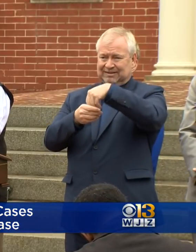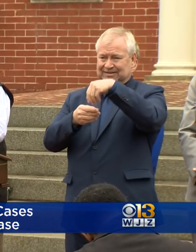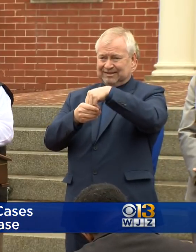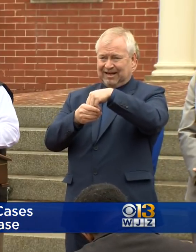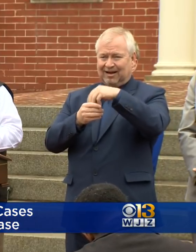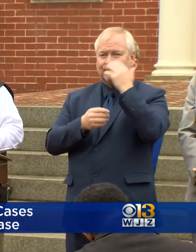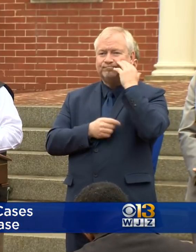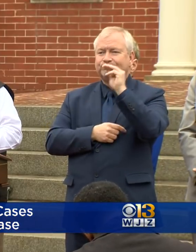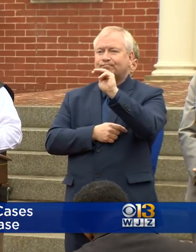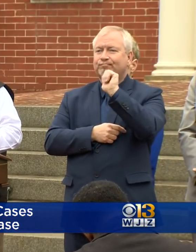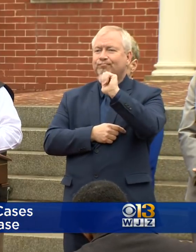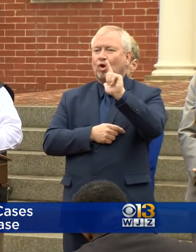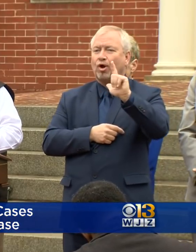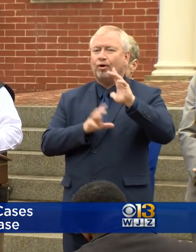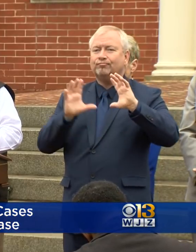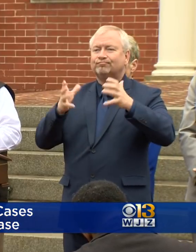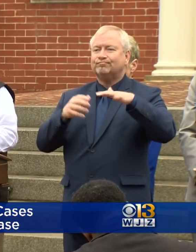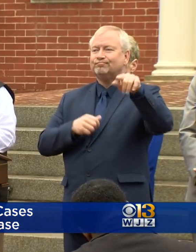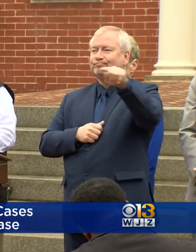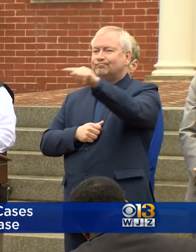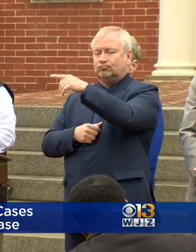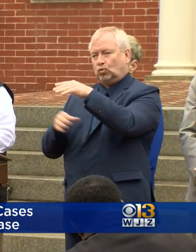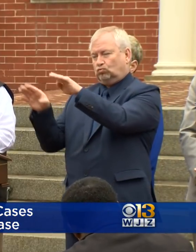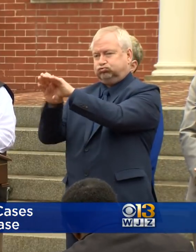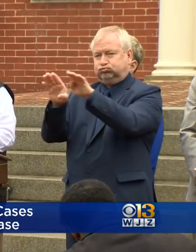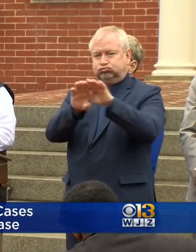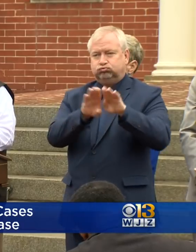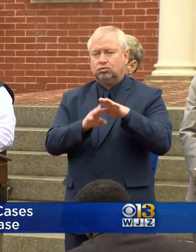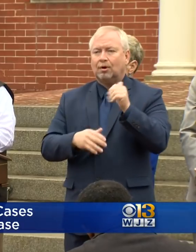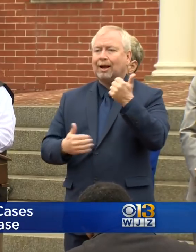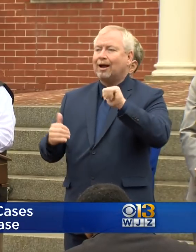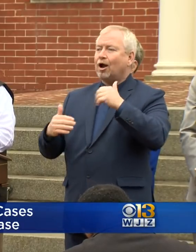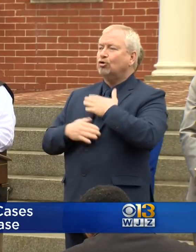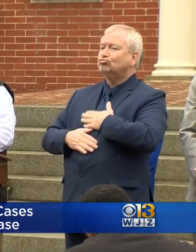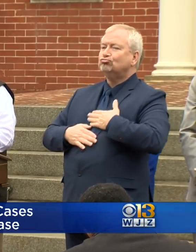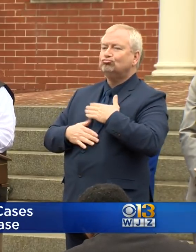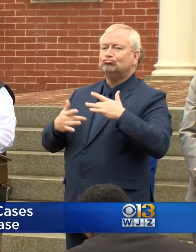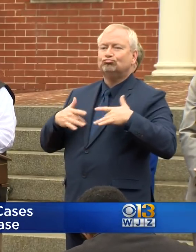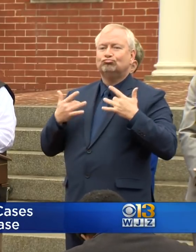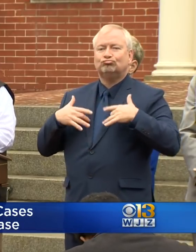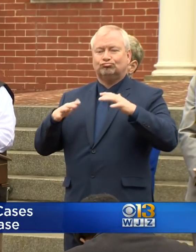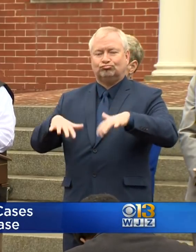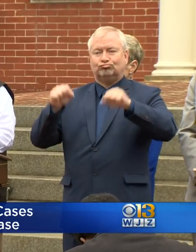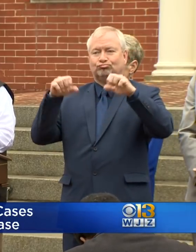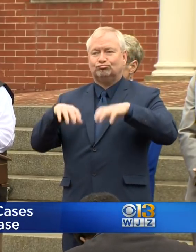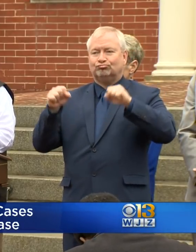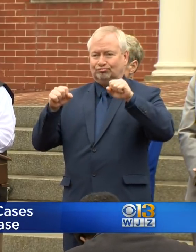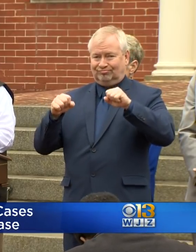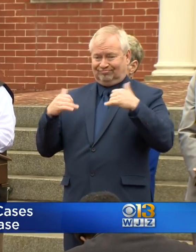all entertainment venues across Maryland, effective at 5 p.m. today.